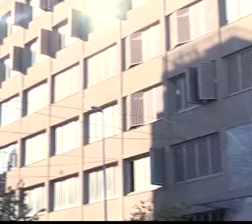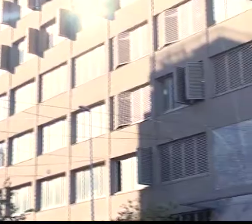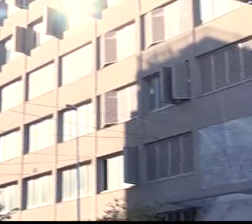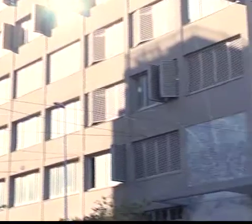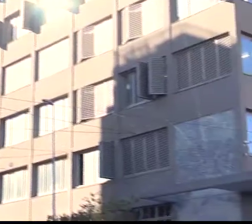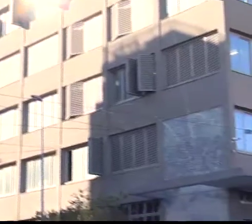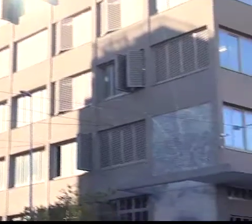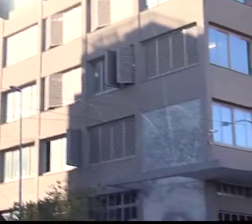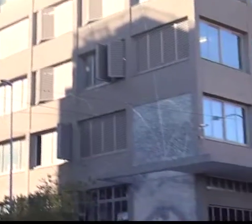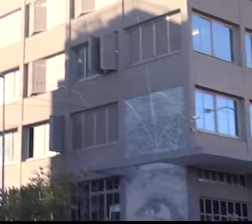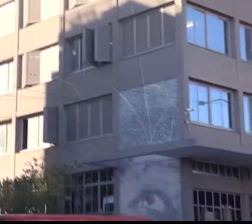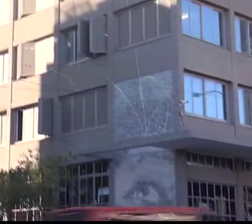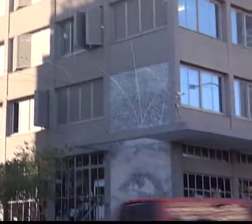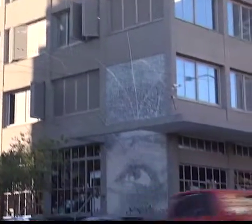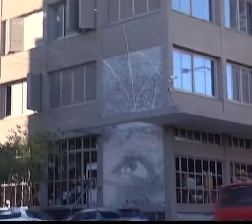process.